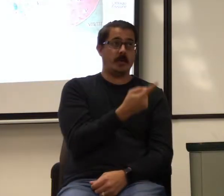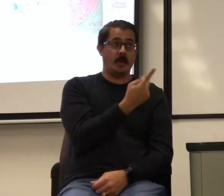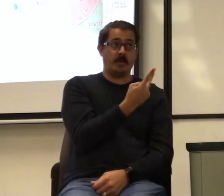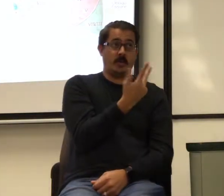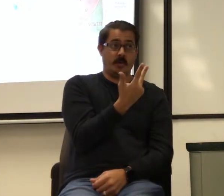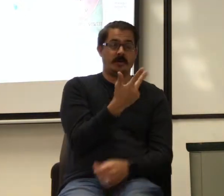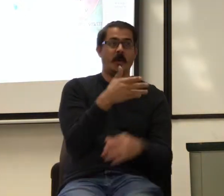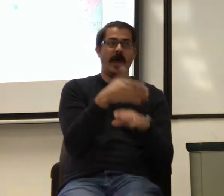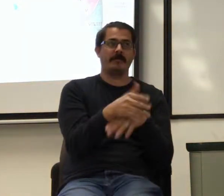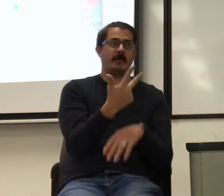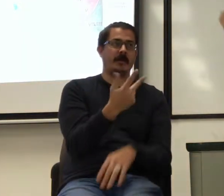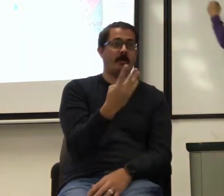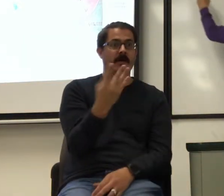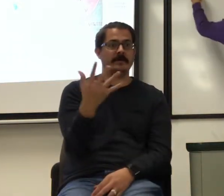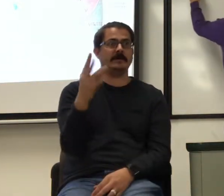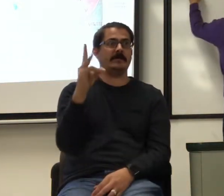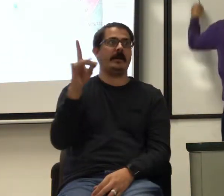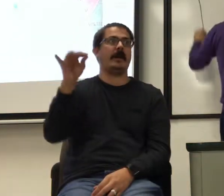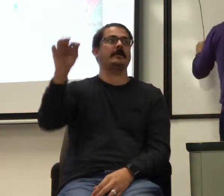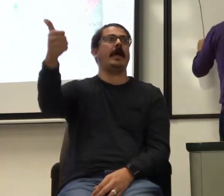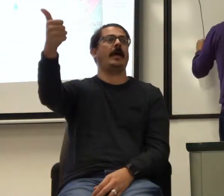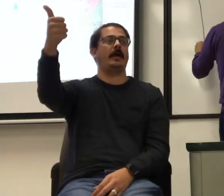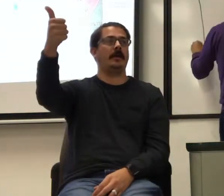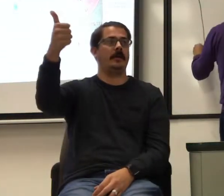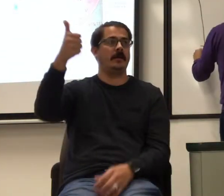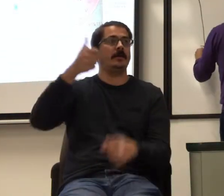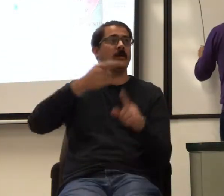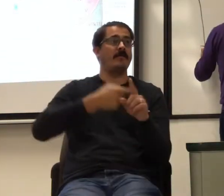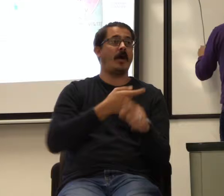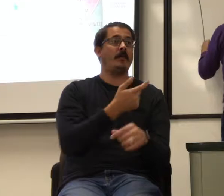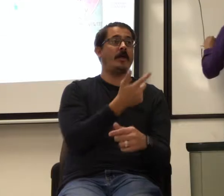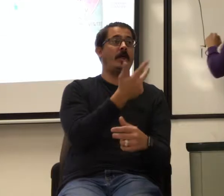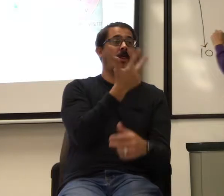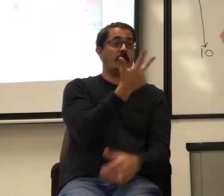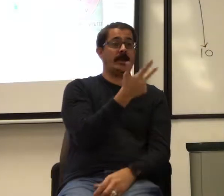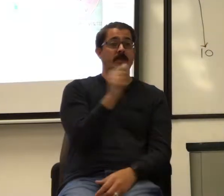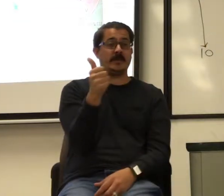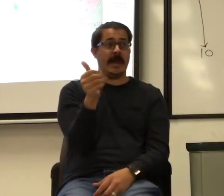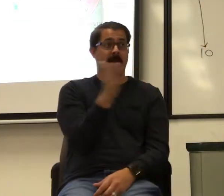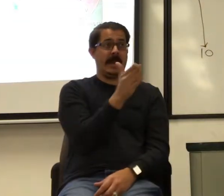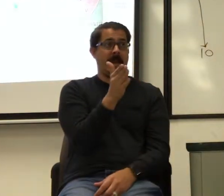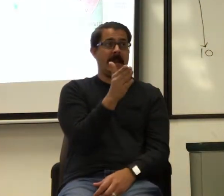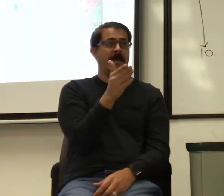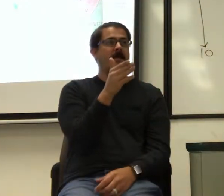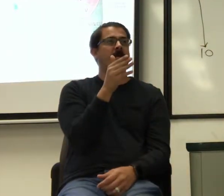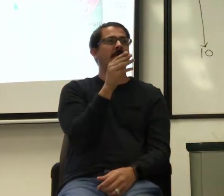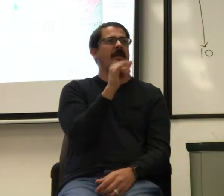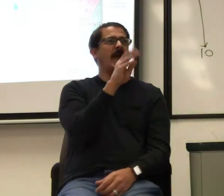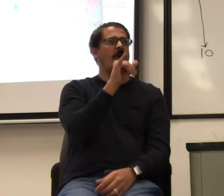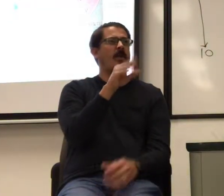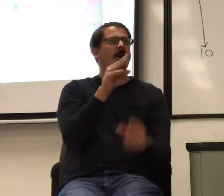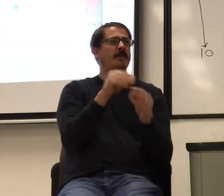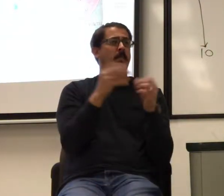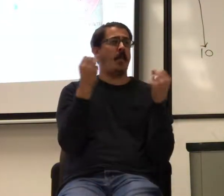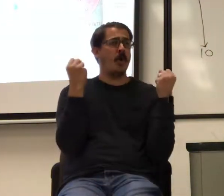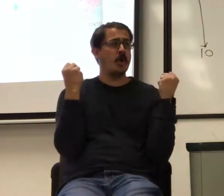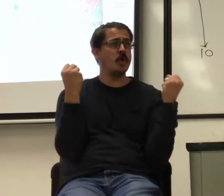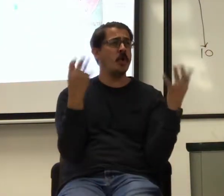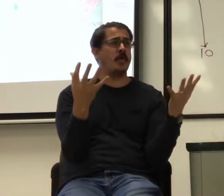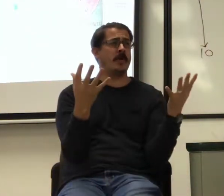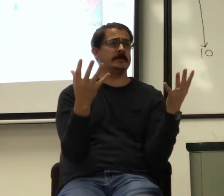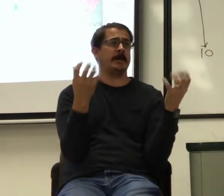after 3, then you go 4, 5, 6, 7, 8, 9, 10. From 3 to 10, the airways are getting more numerous